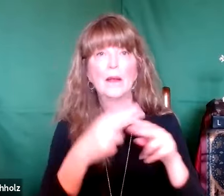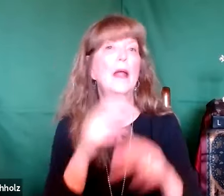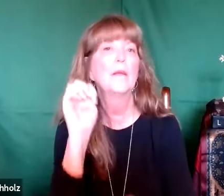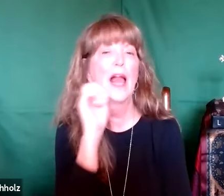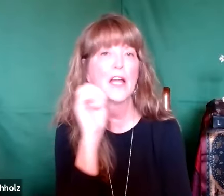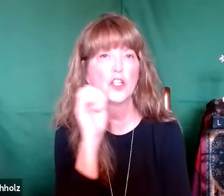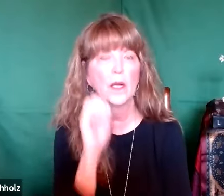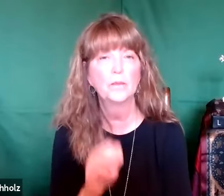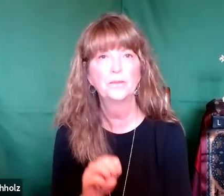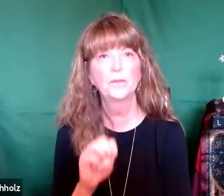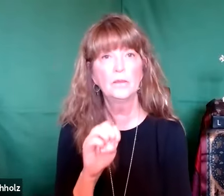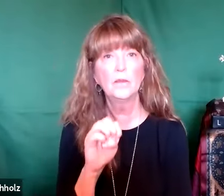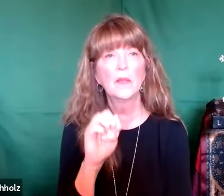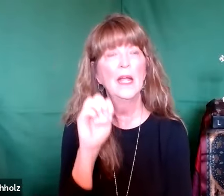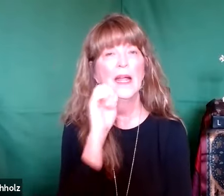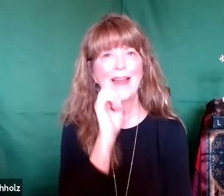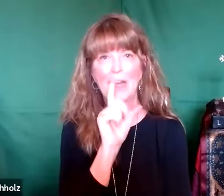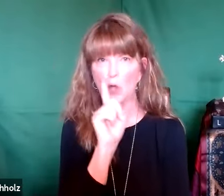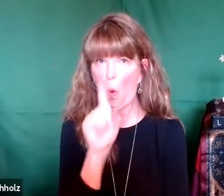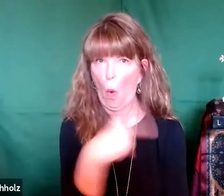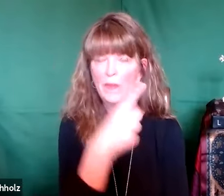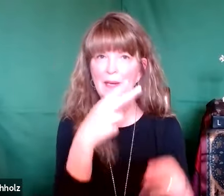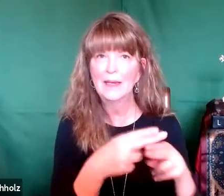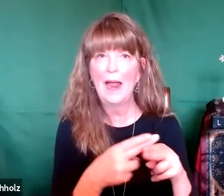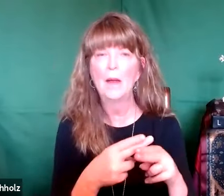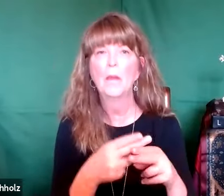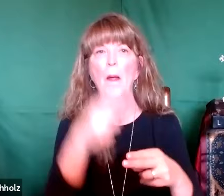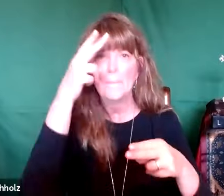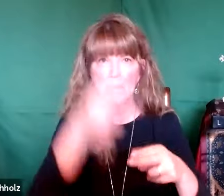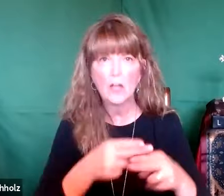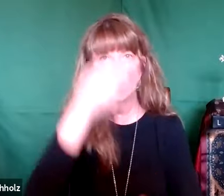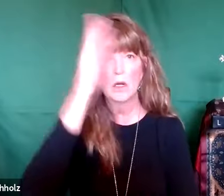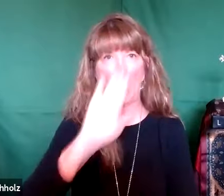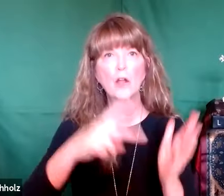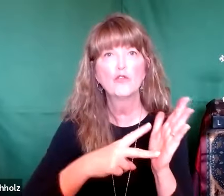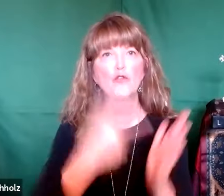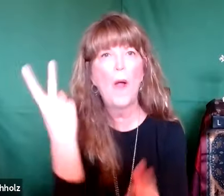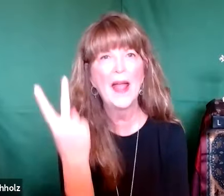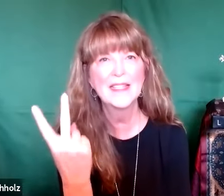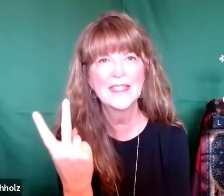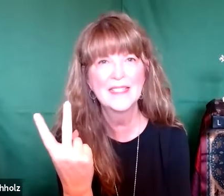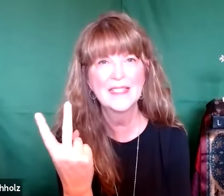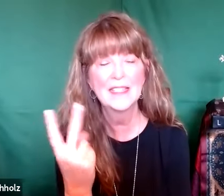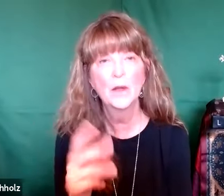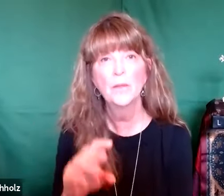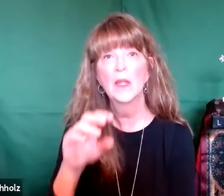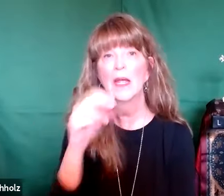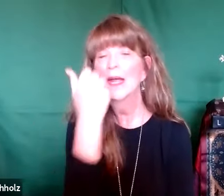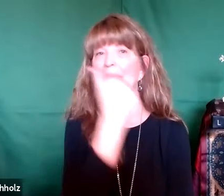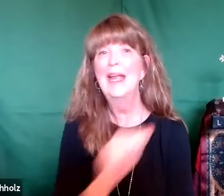And a really kind of cool thing about the name Elijah is it is the only name that has God